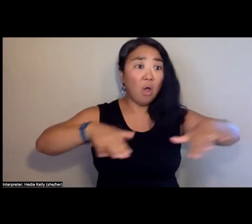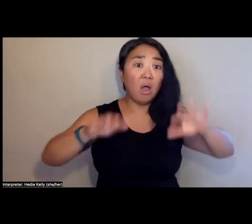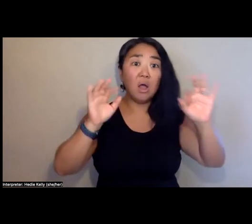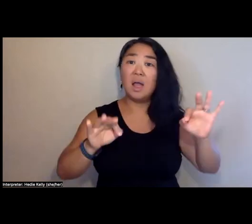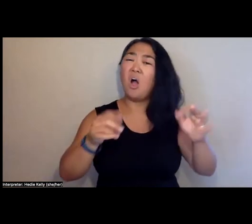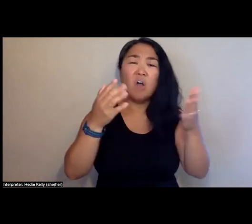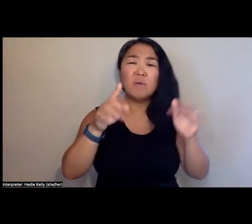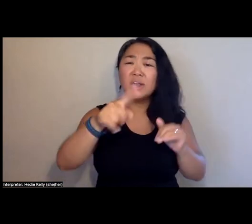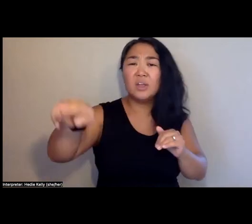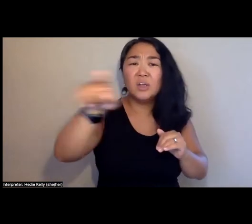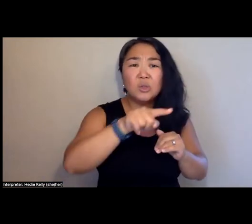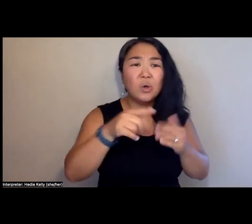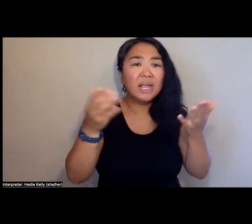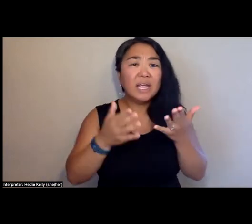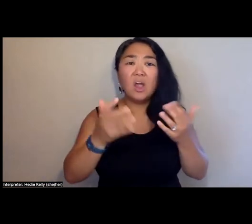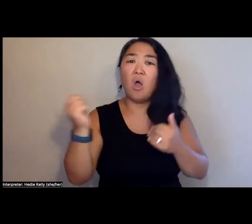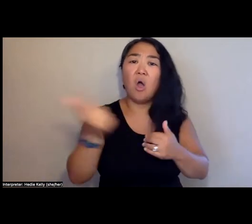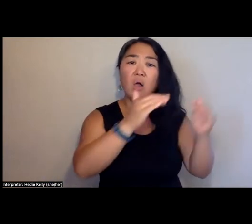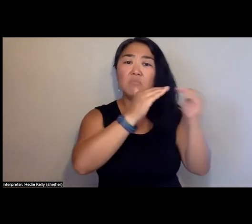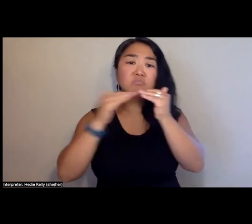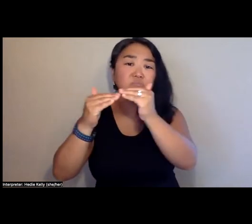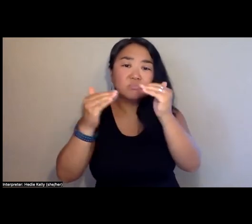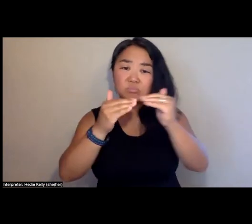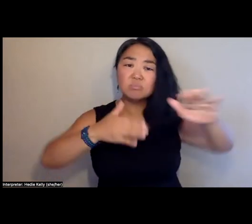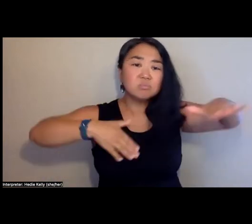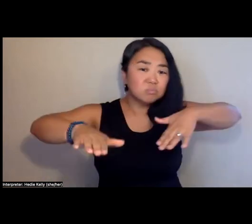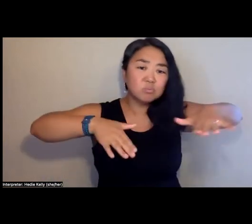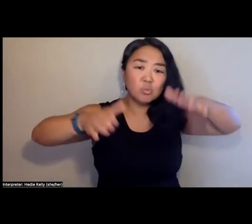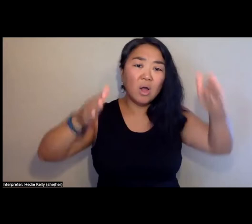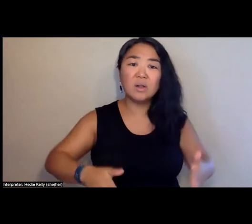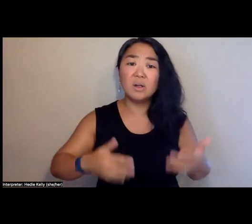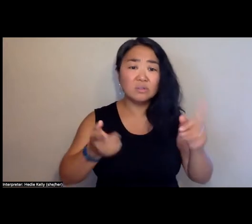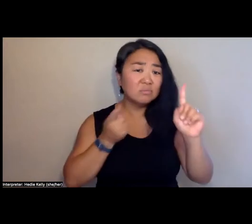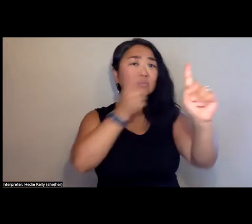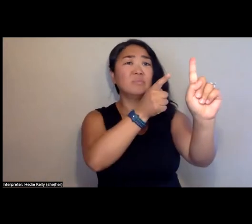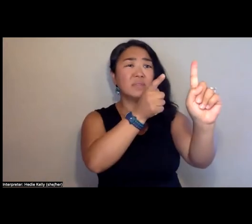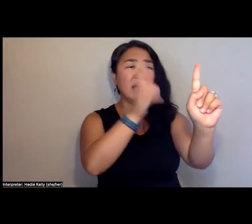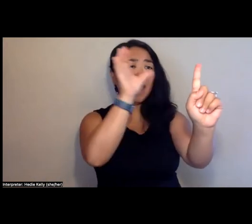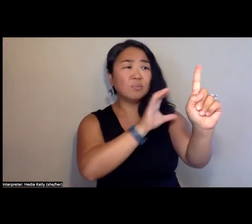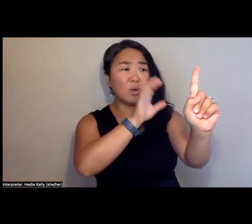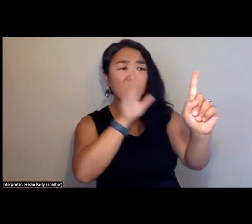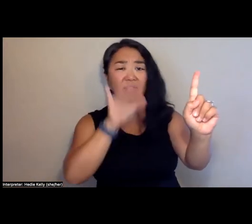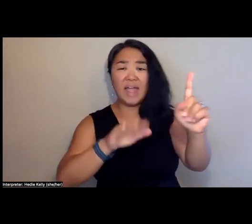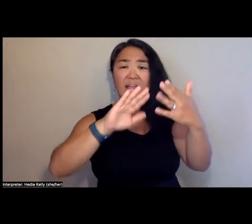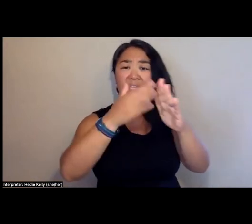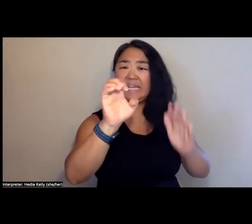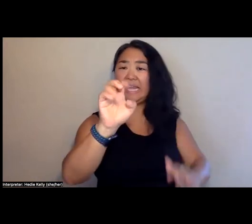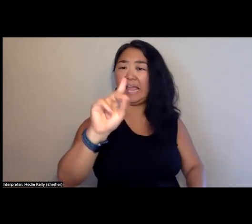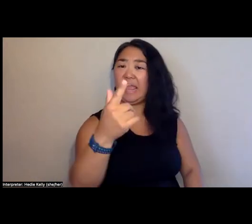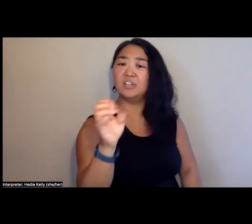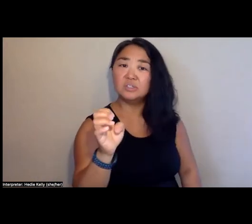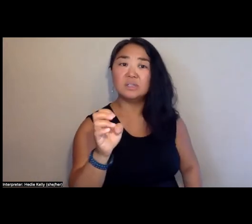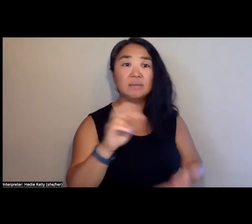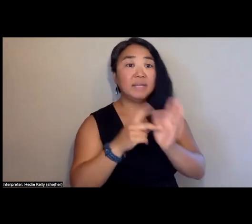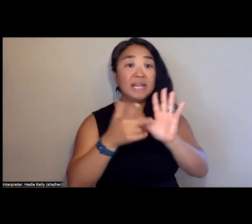already fellow walkers on the way. We're all fellow pilgrims setting out on this exploration of the city's edge. And so we're gonna dive into